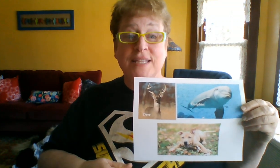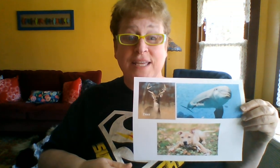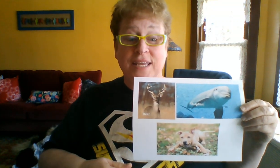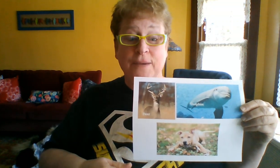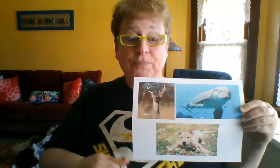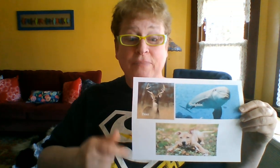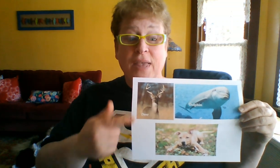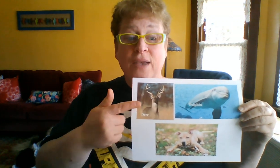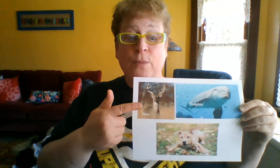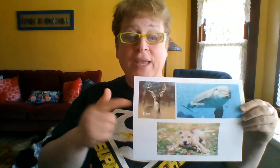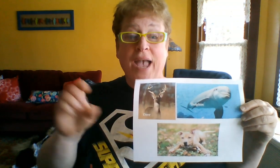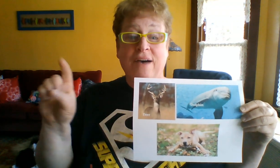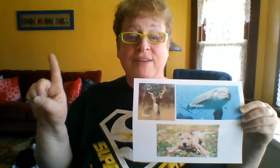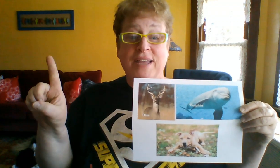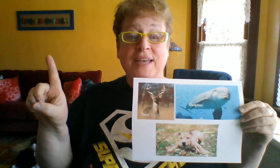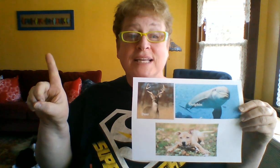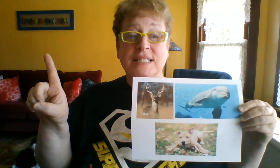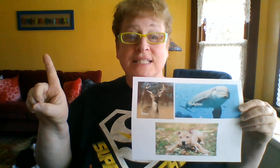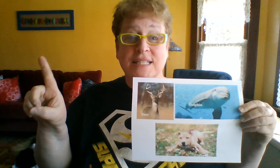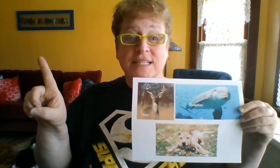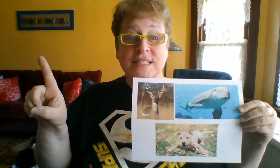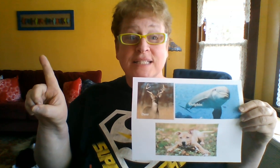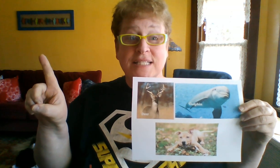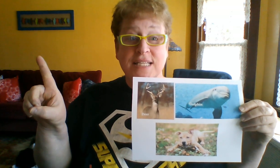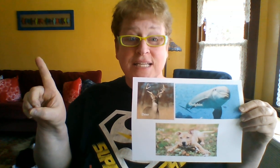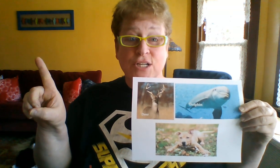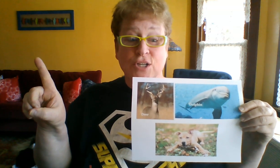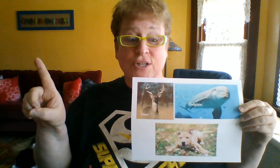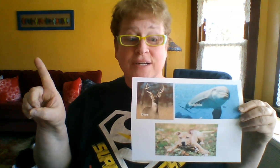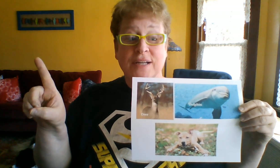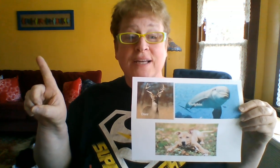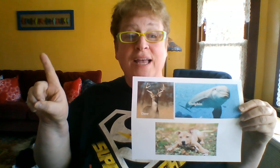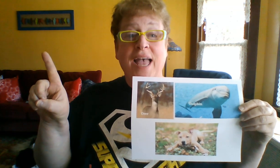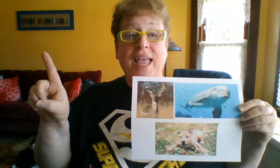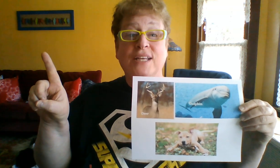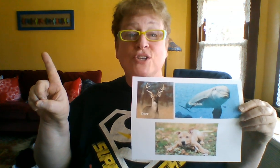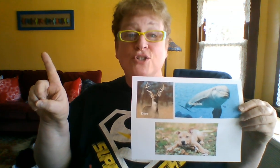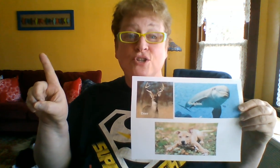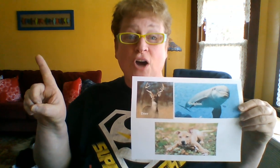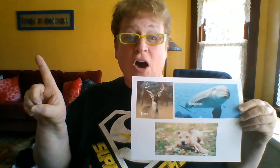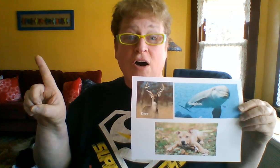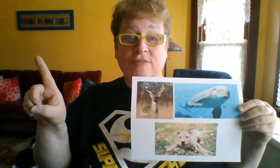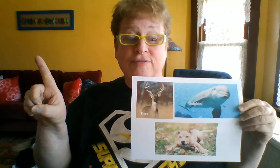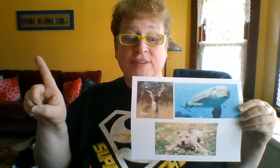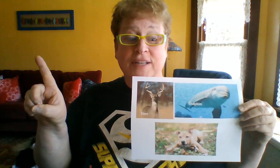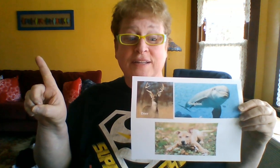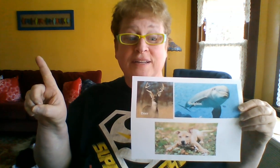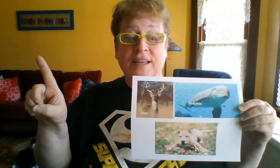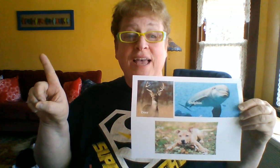D. We have a D, deer, a dolphin,